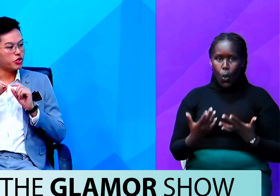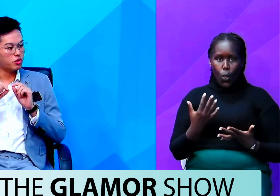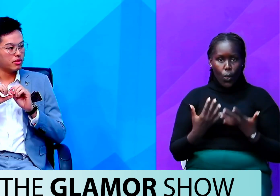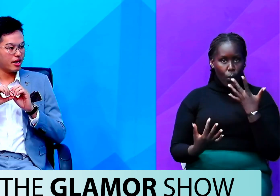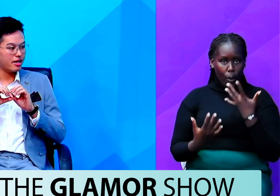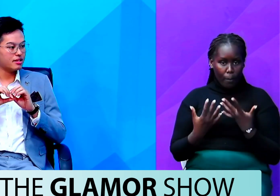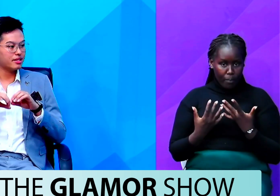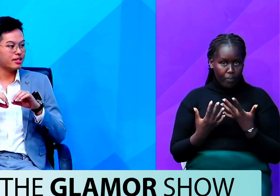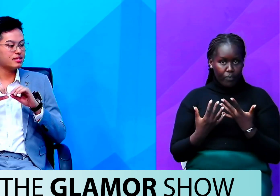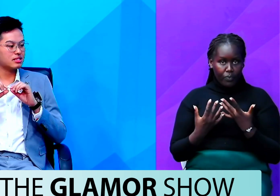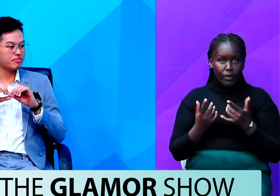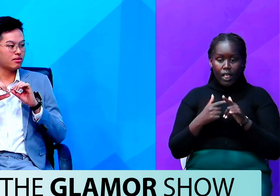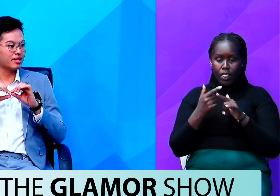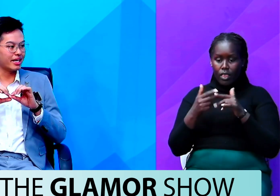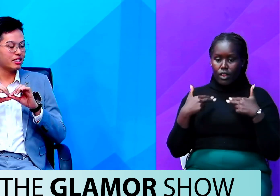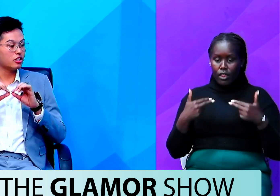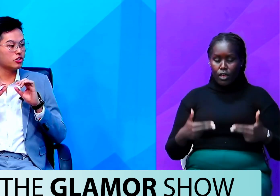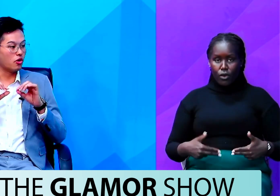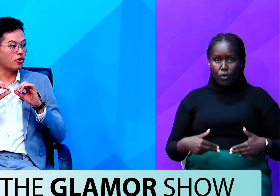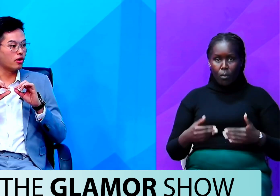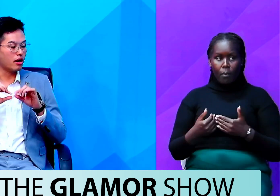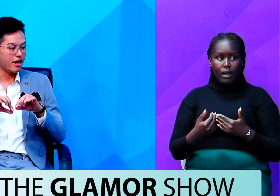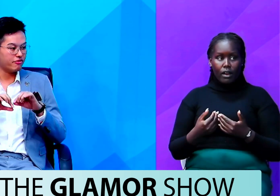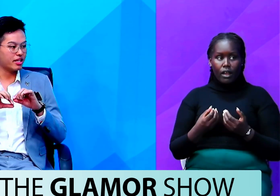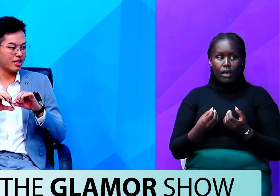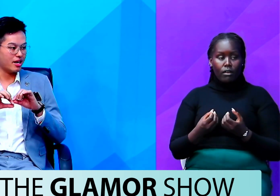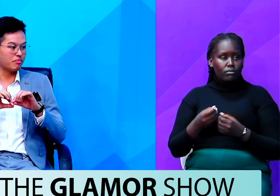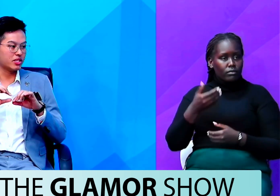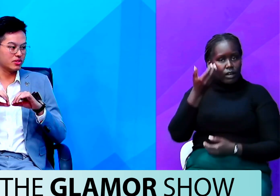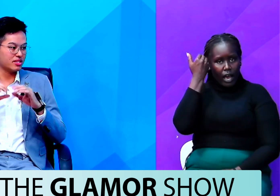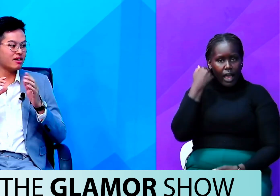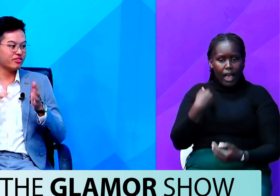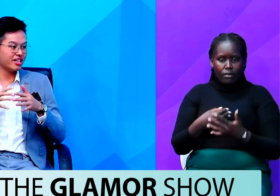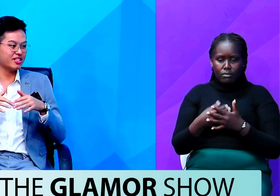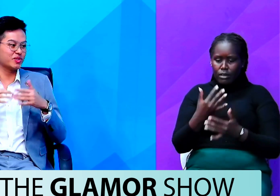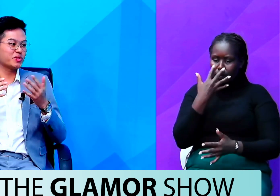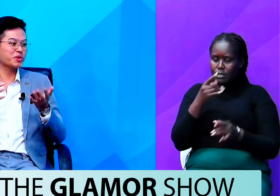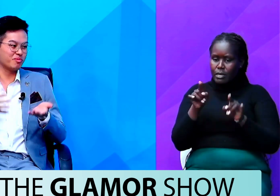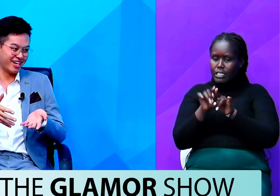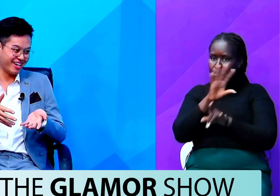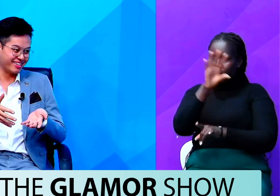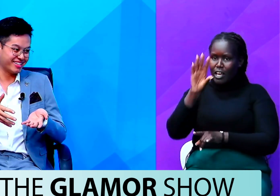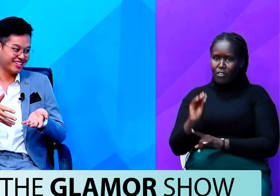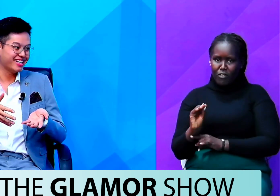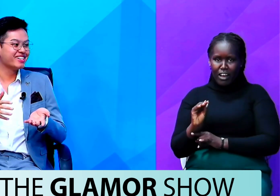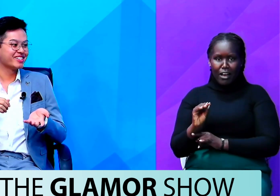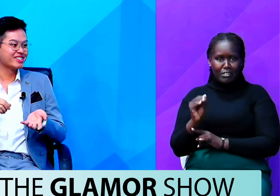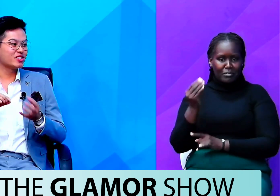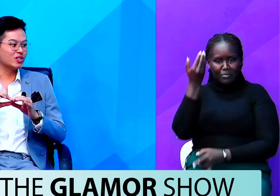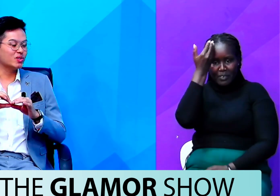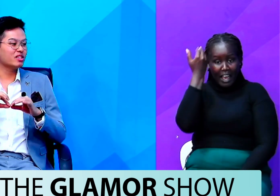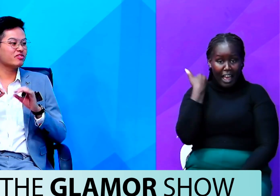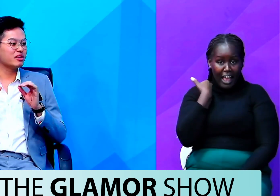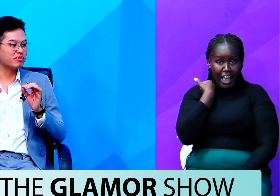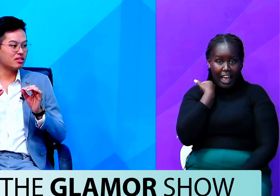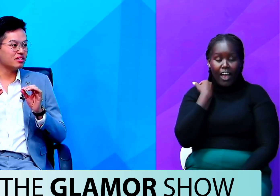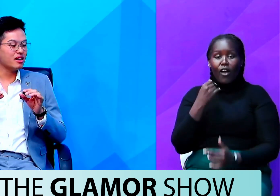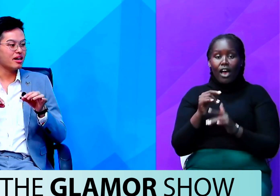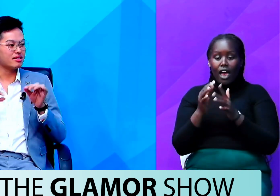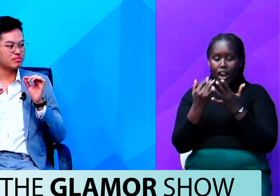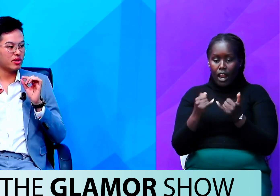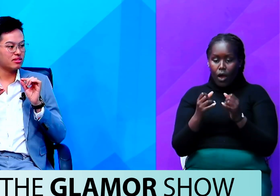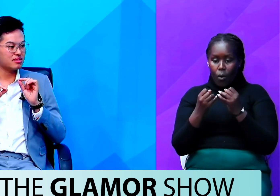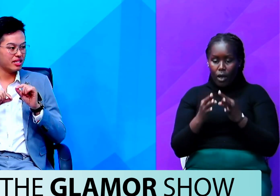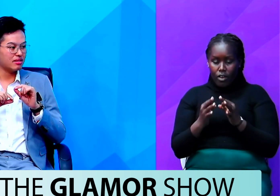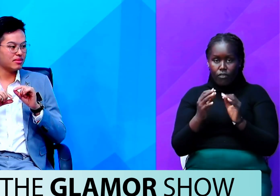real human hair, they smell like your African hair because African hair is also human hair. So if they burn